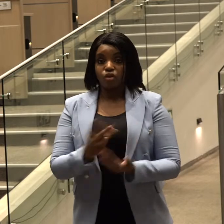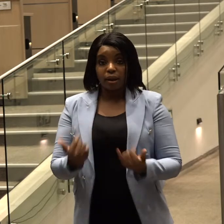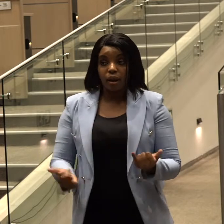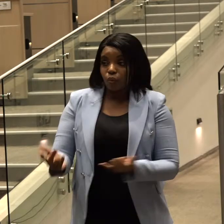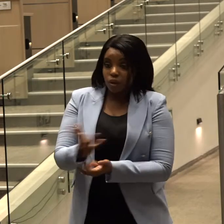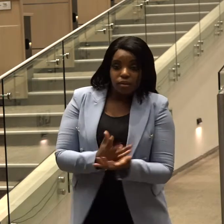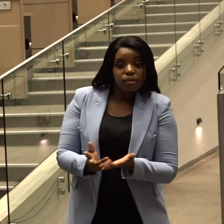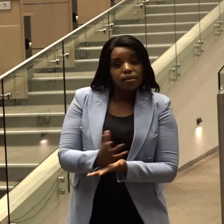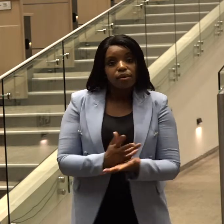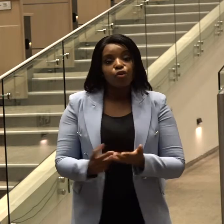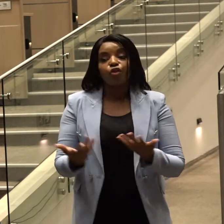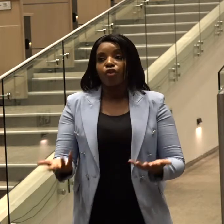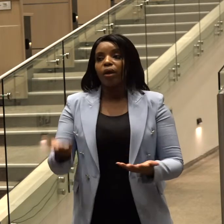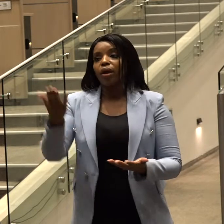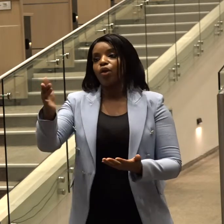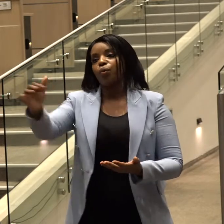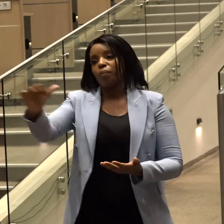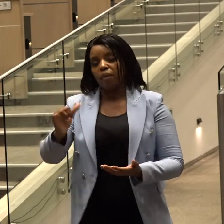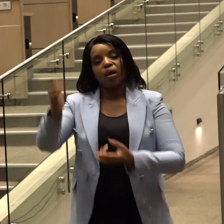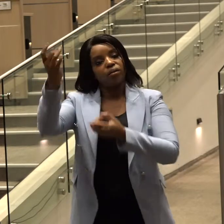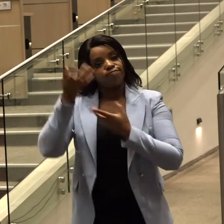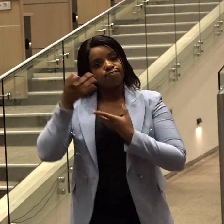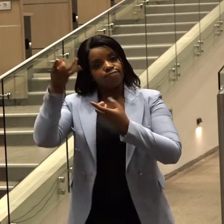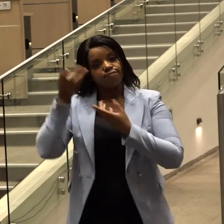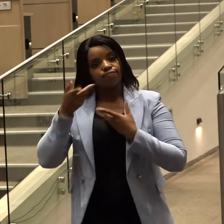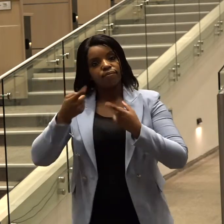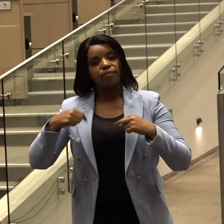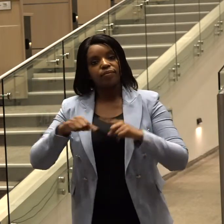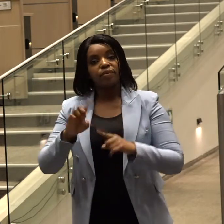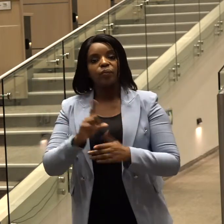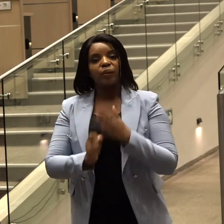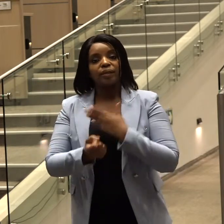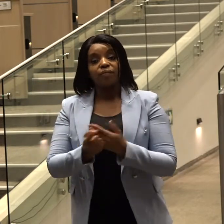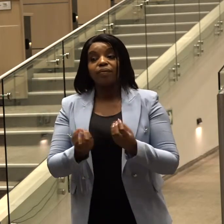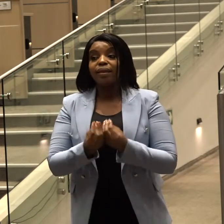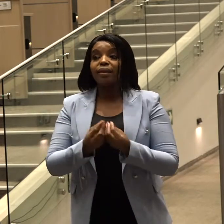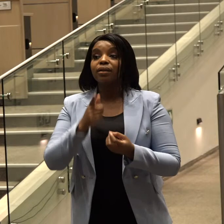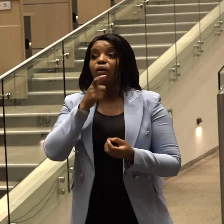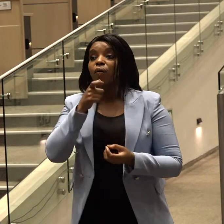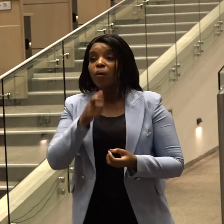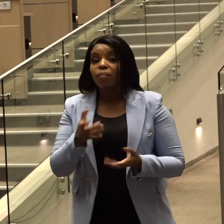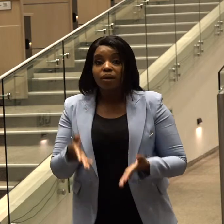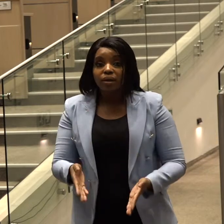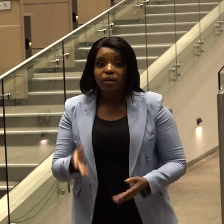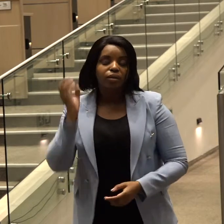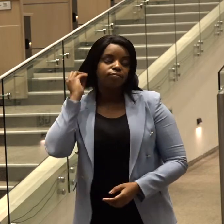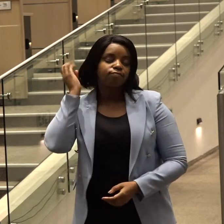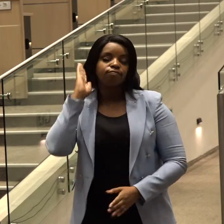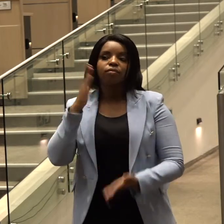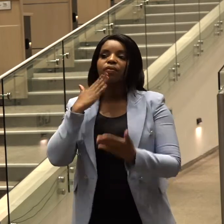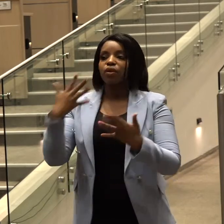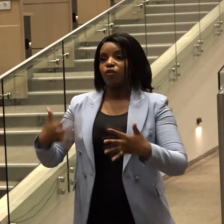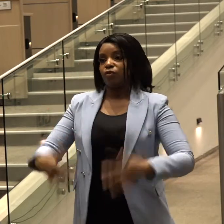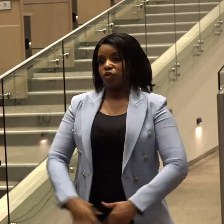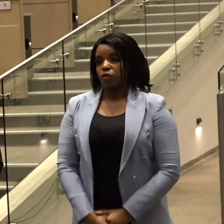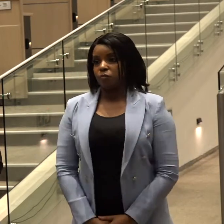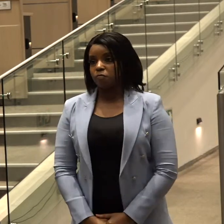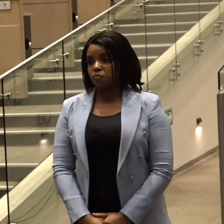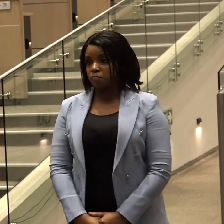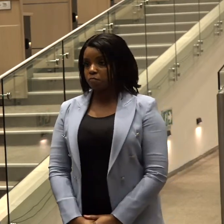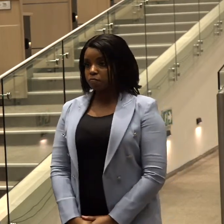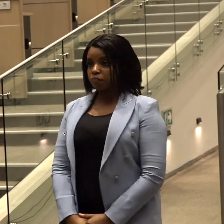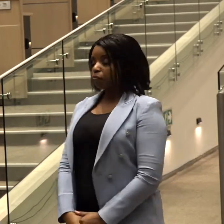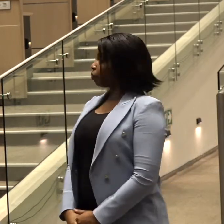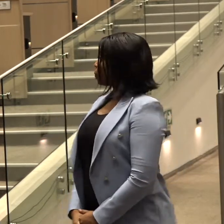and take our inputs into consideration when you bring about this legislation thank you very much